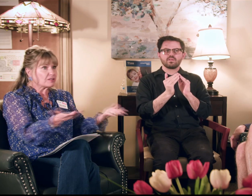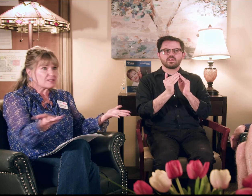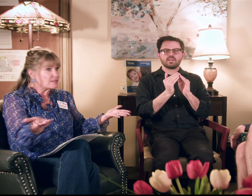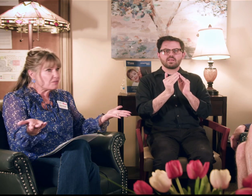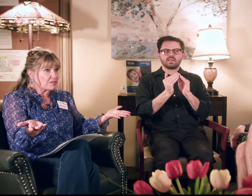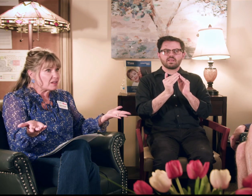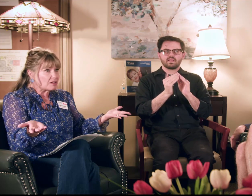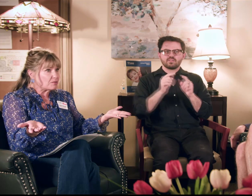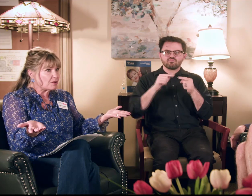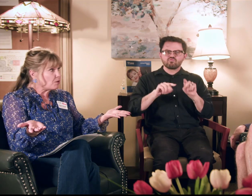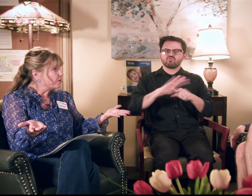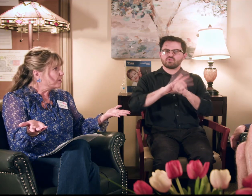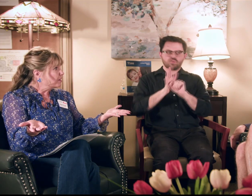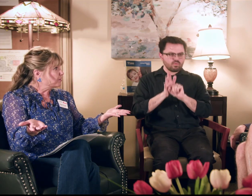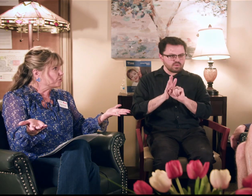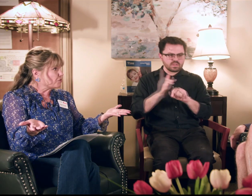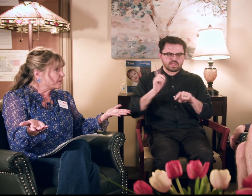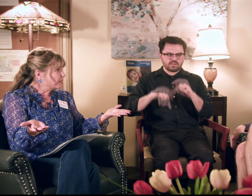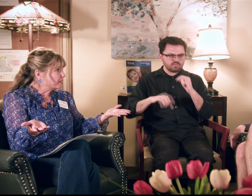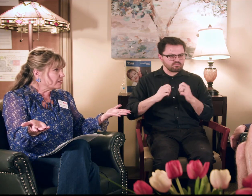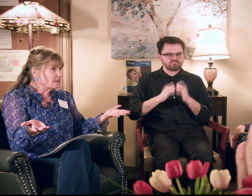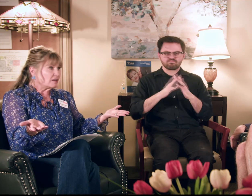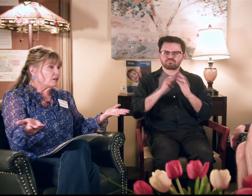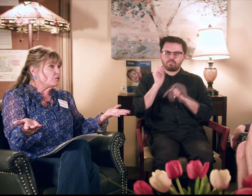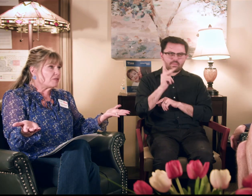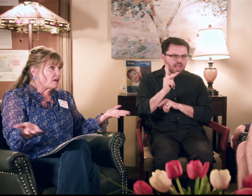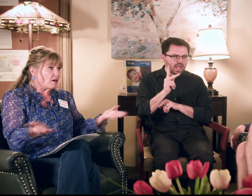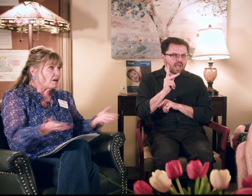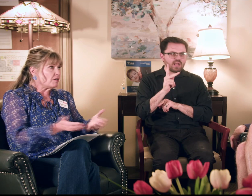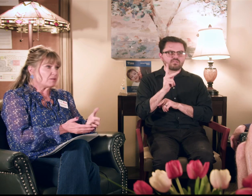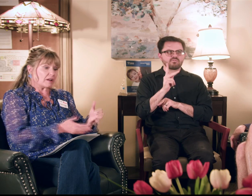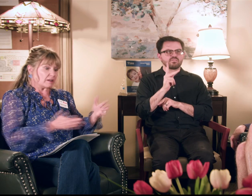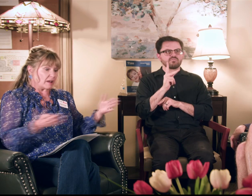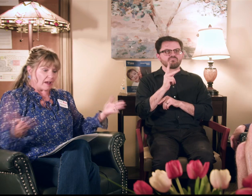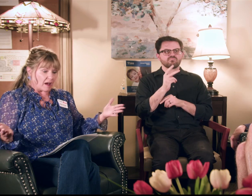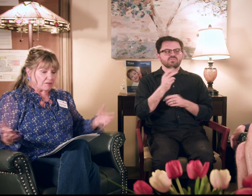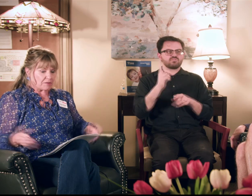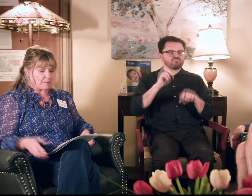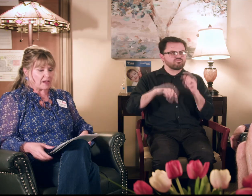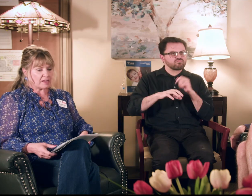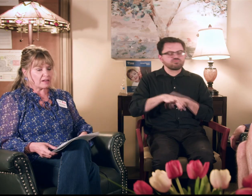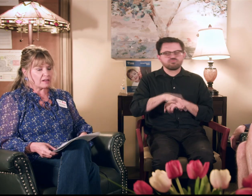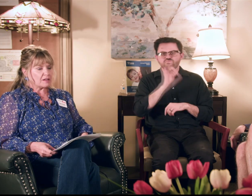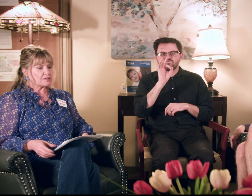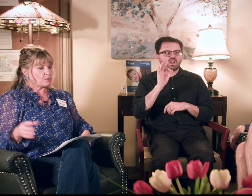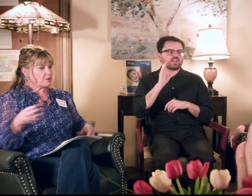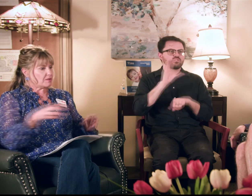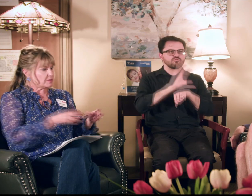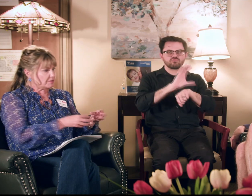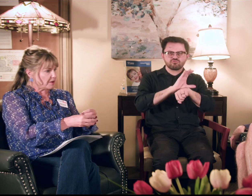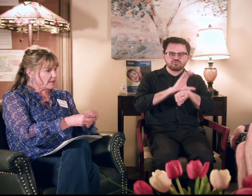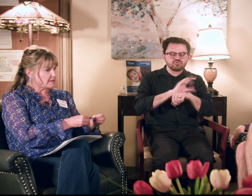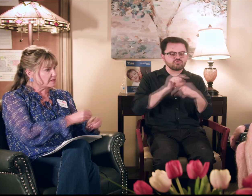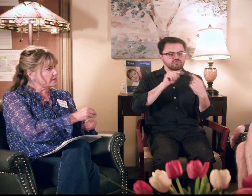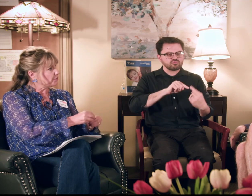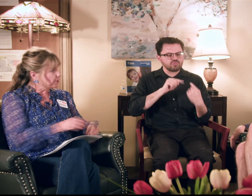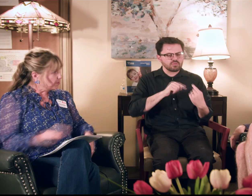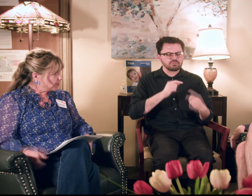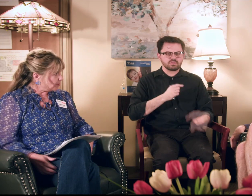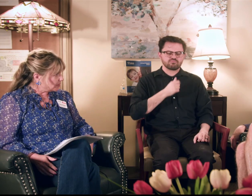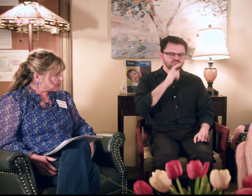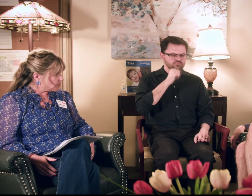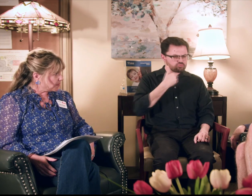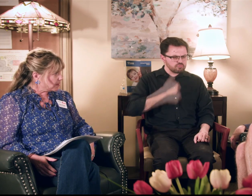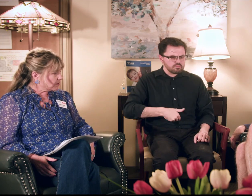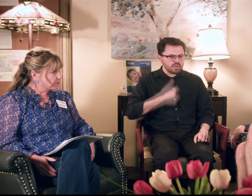back. Church looks different. They don't know. They're struggling who they are and how to fit back in. So we define this need